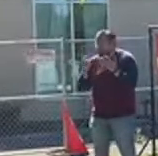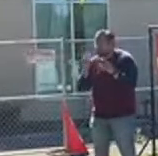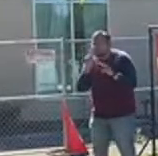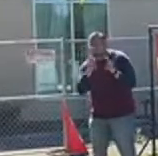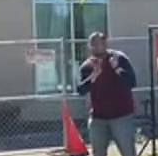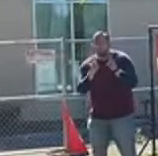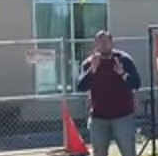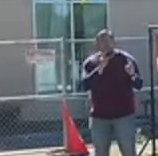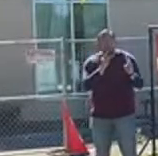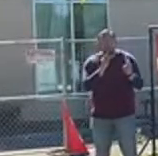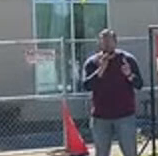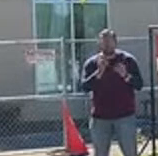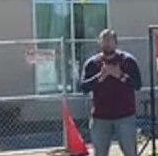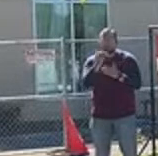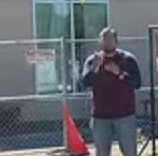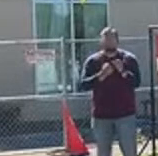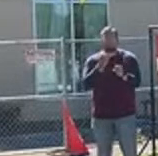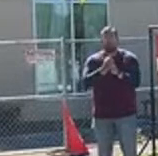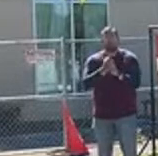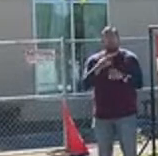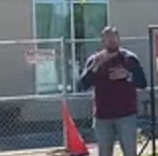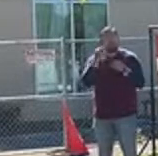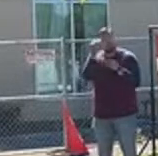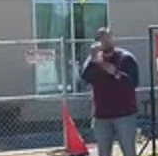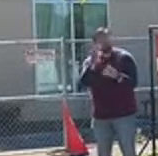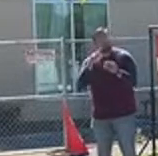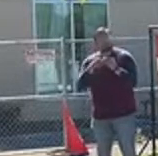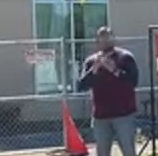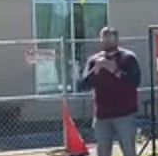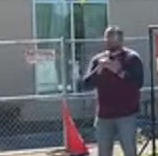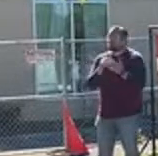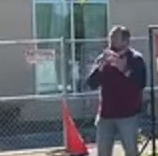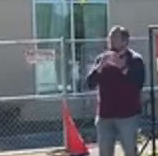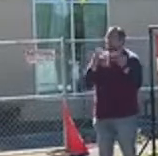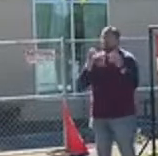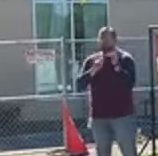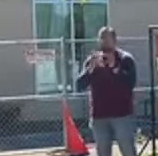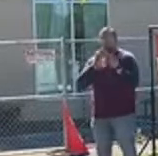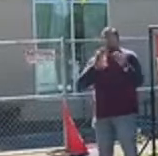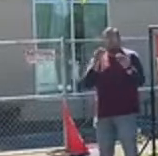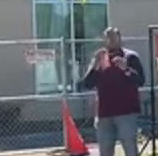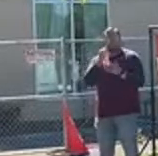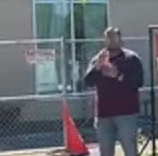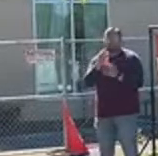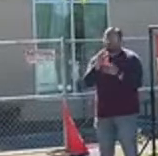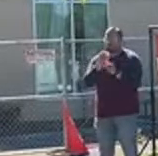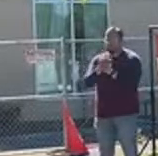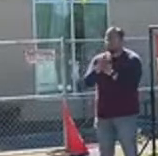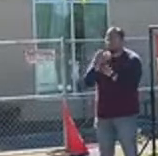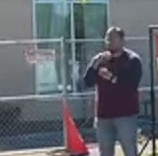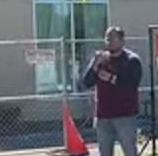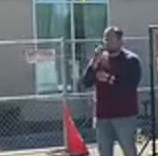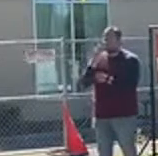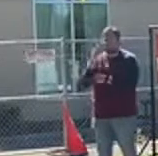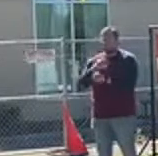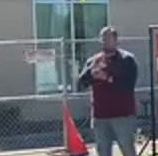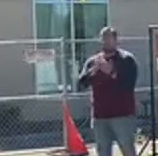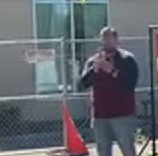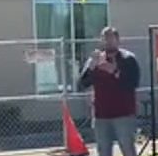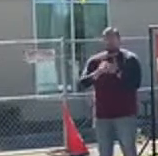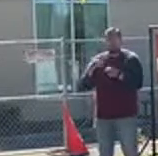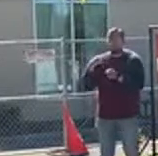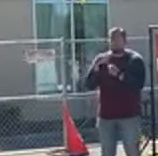excited to tell you about that. There are so many people to thank for who worked to get our project going to this